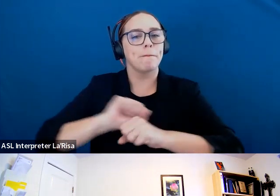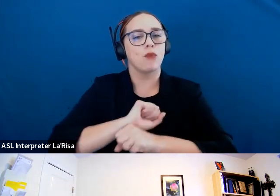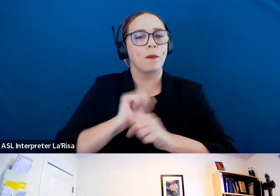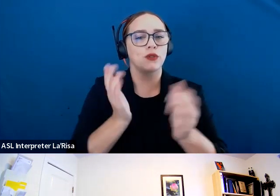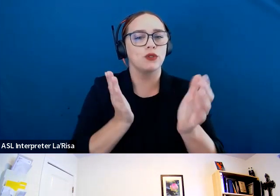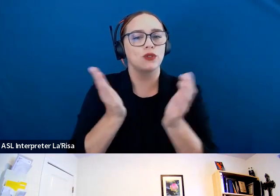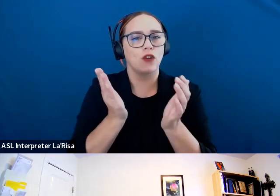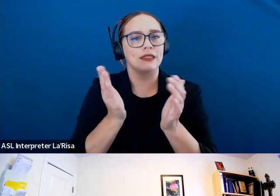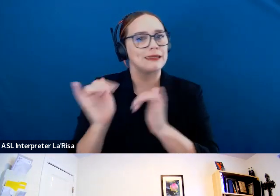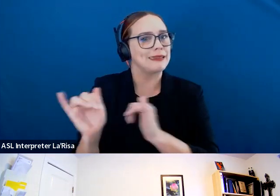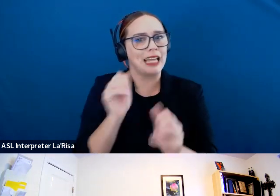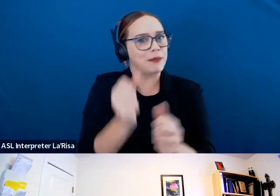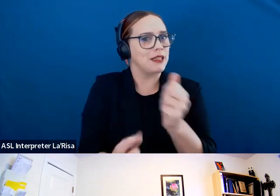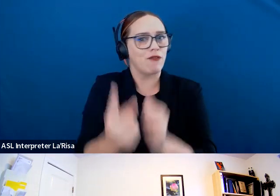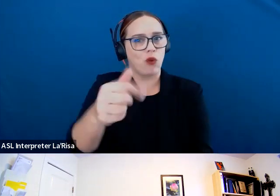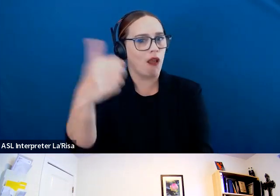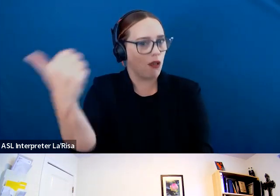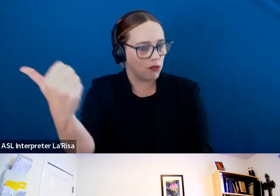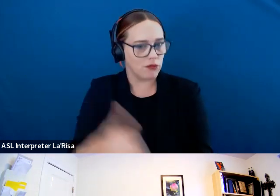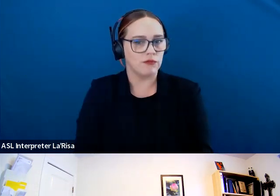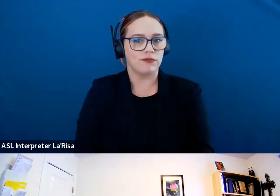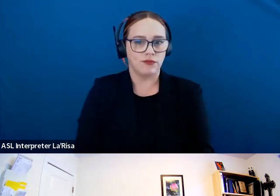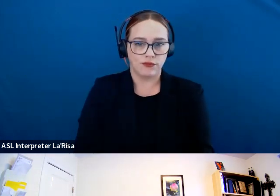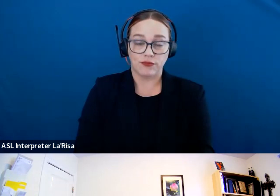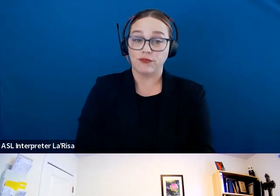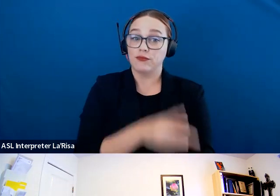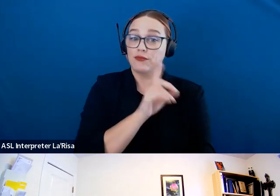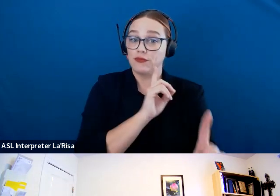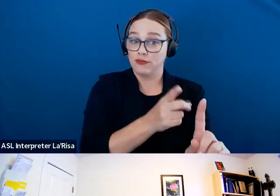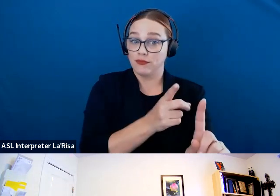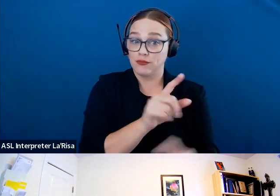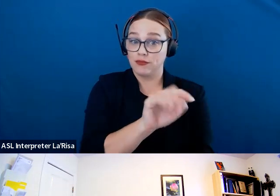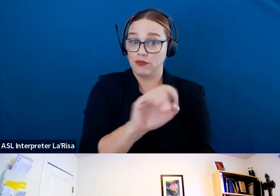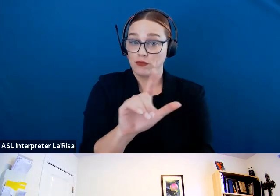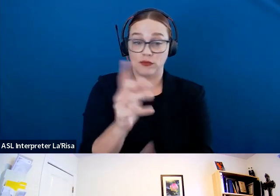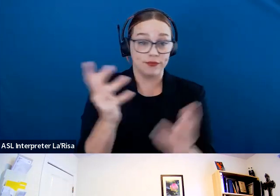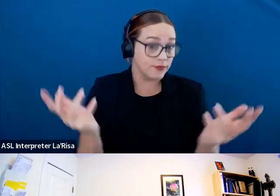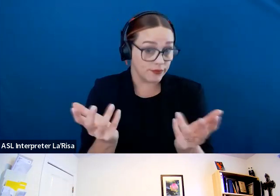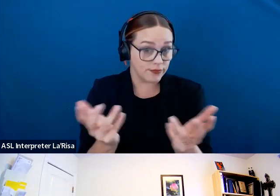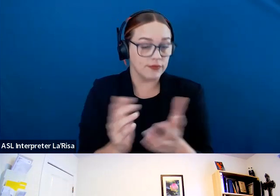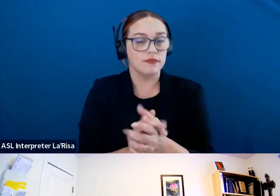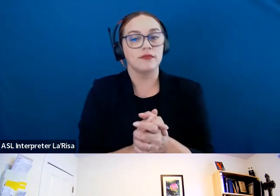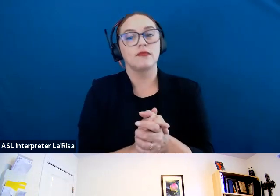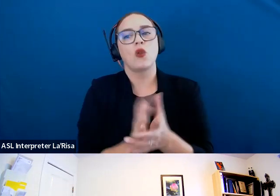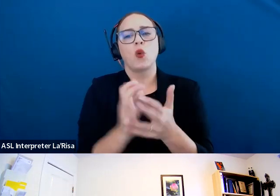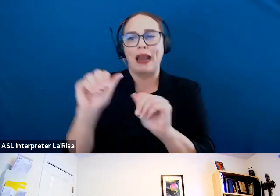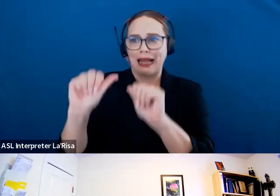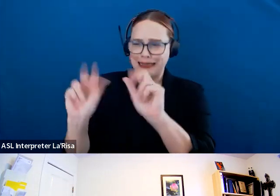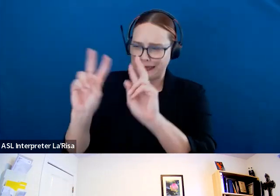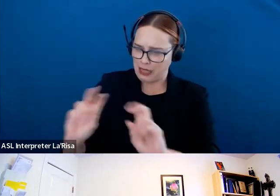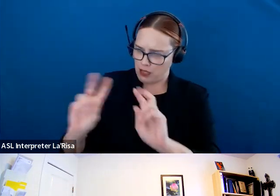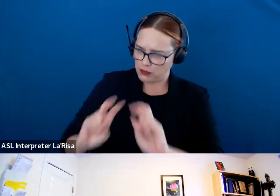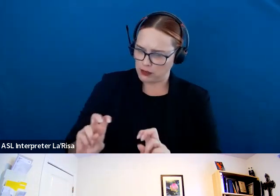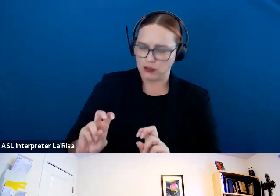else. And so really the purpose of the tool is to assess and to evaluate the